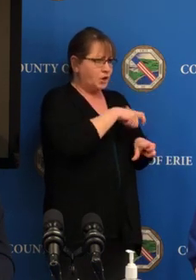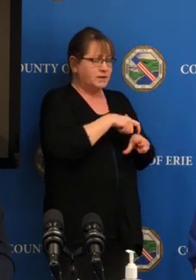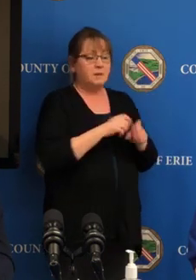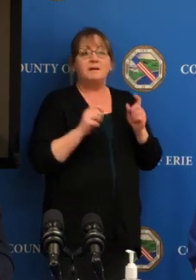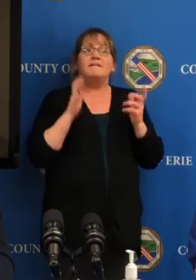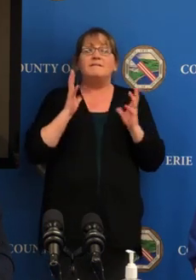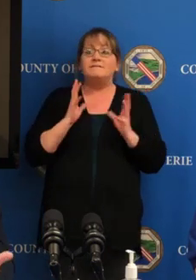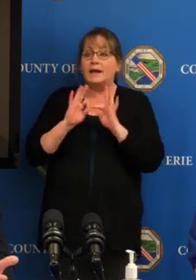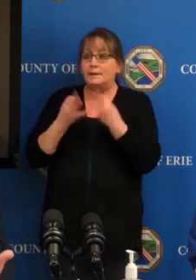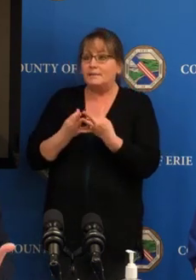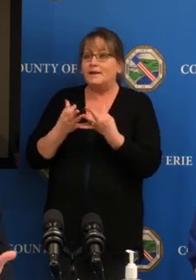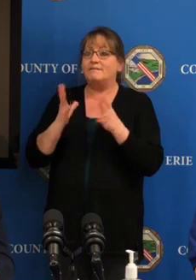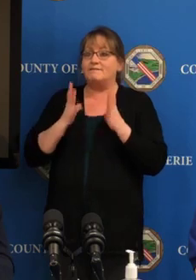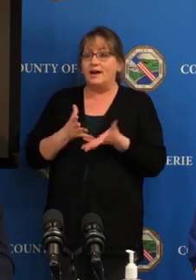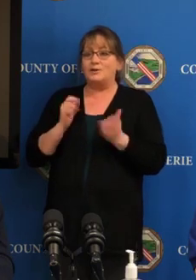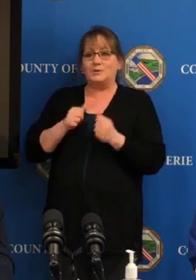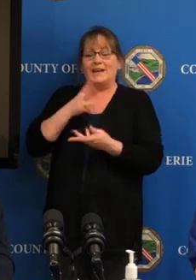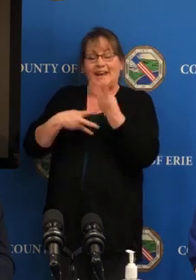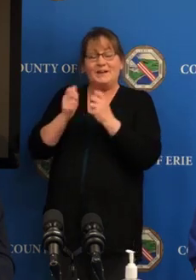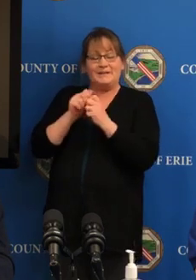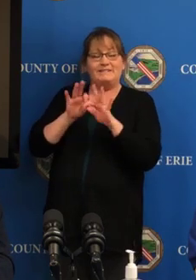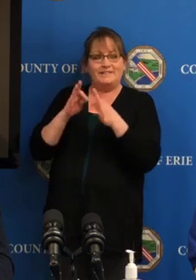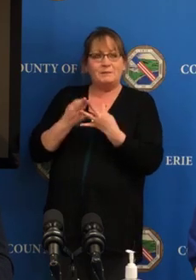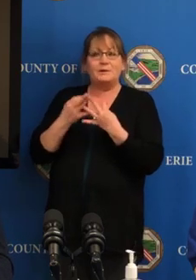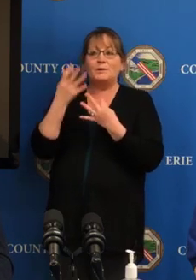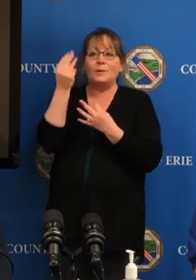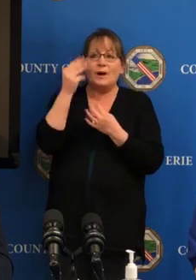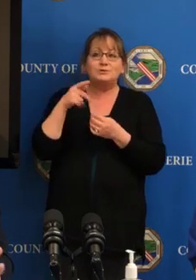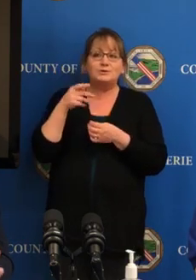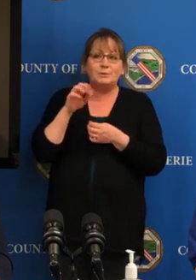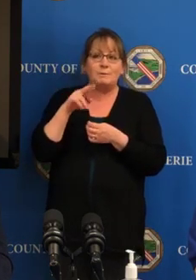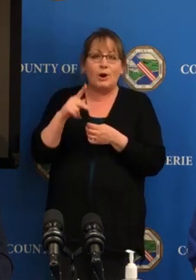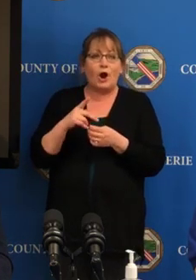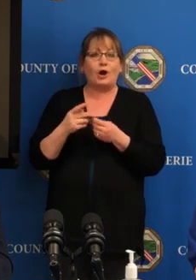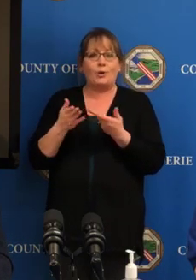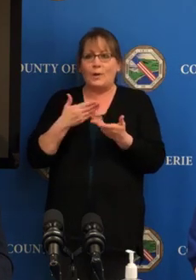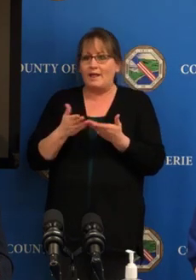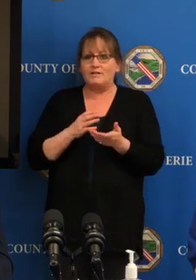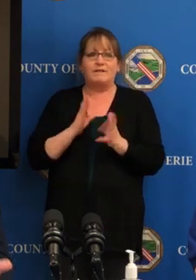including going to the park or whatever other activity, as long as you're not doing it with